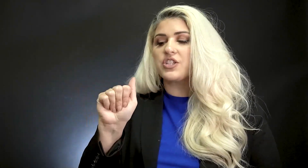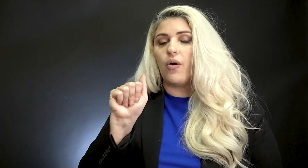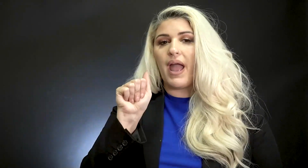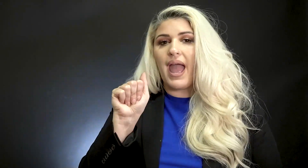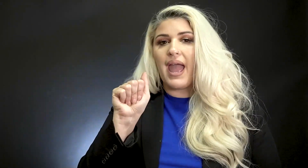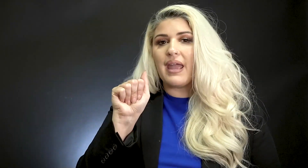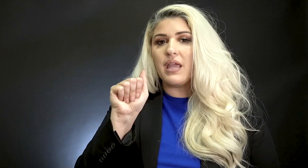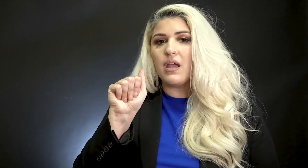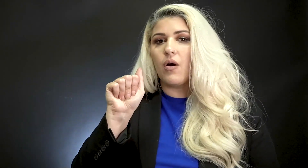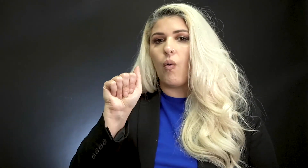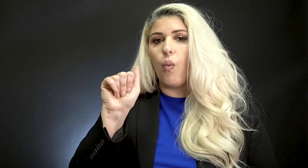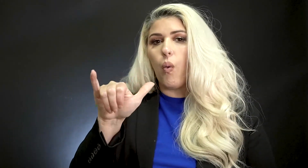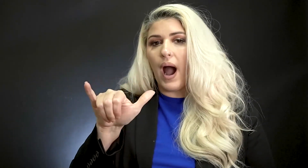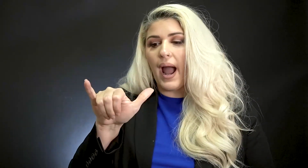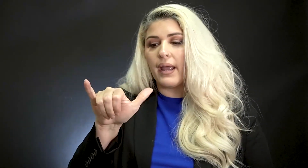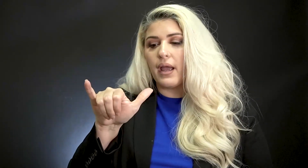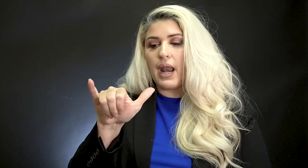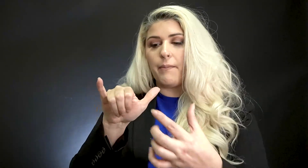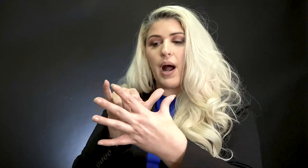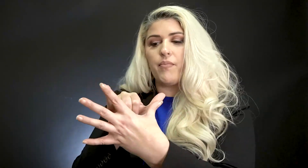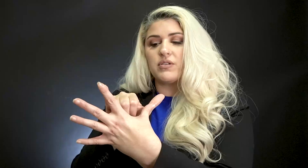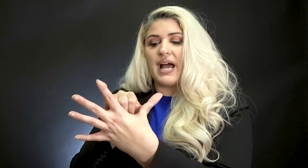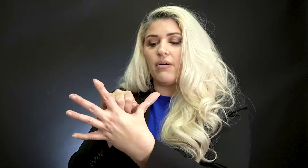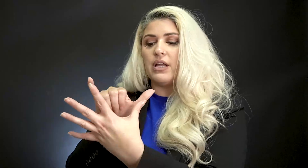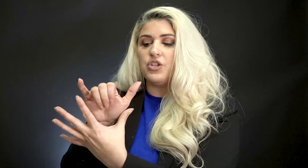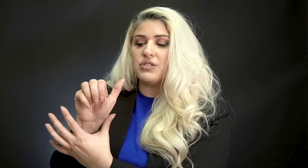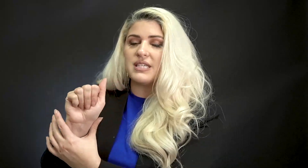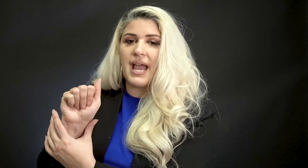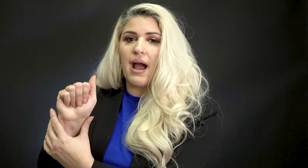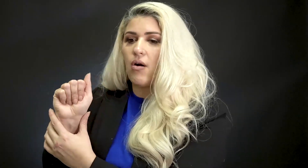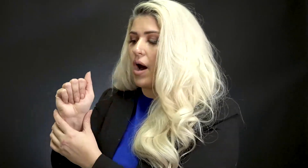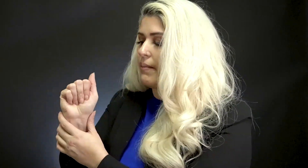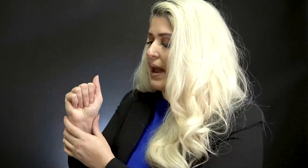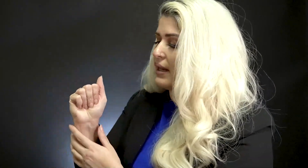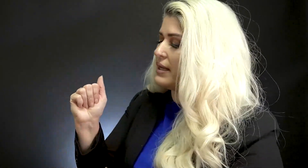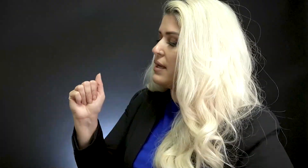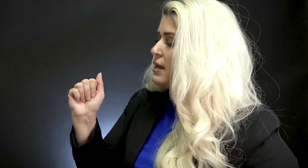go A, Y, and I pop those out. And you see how automatically